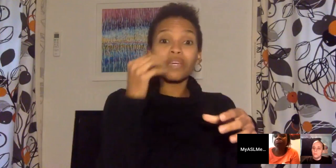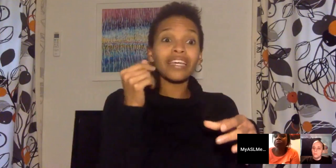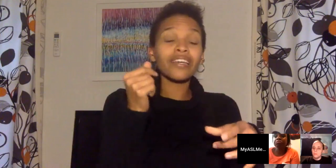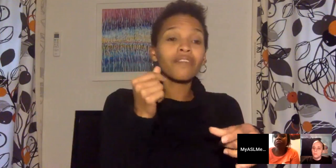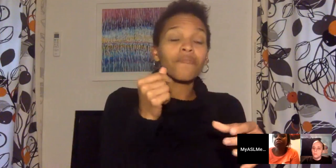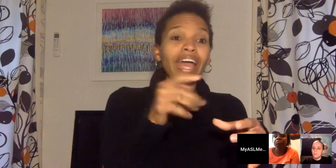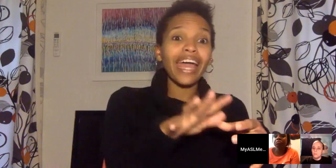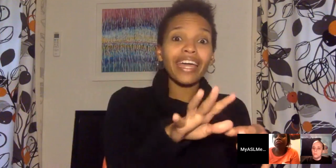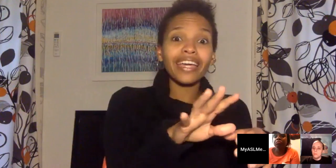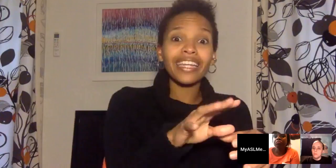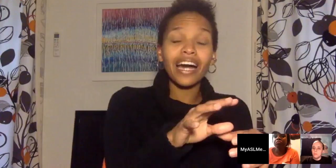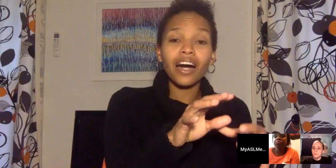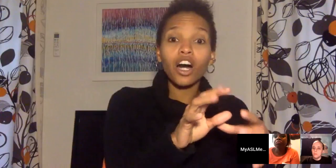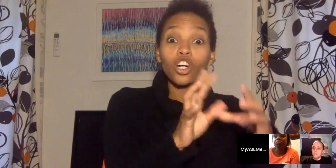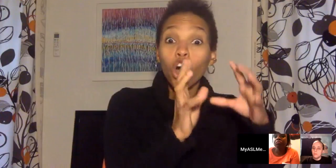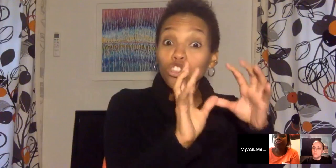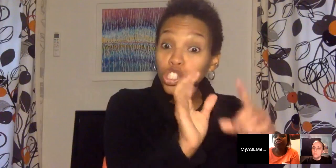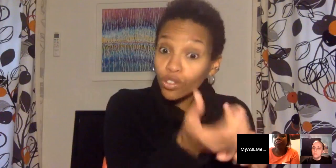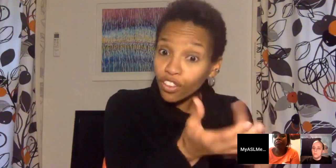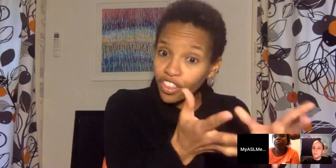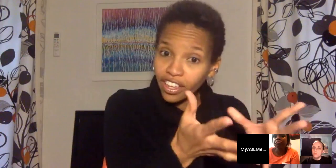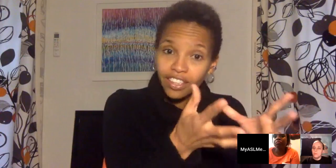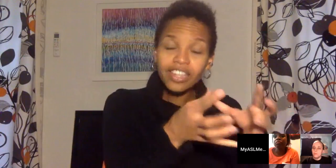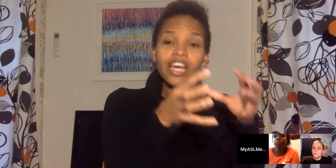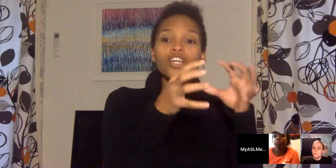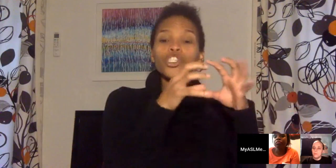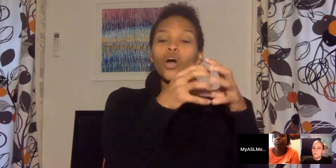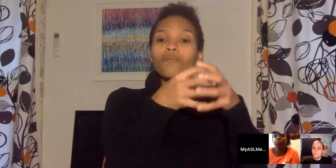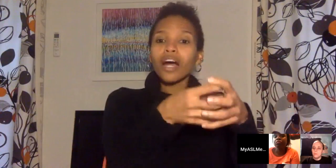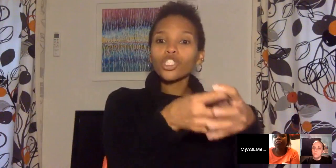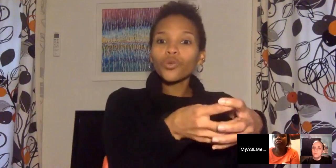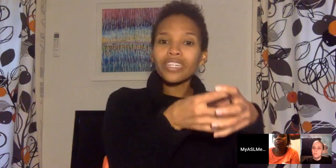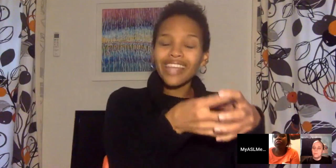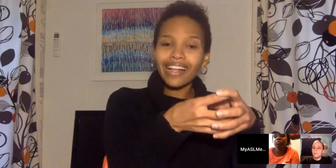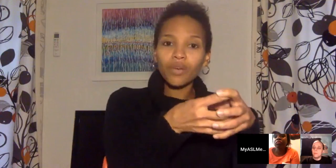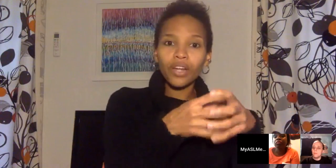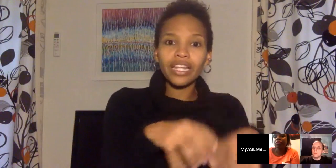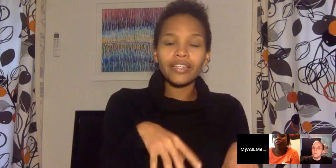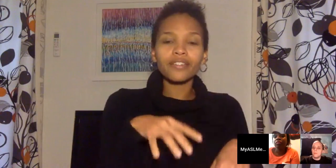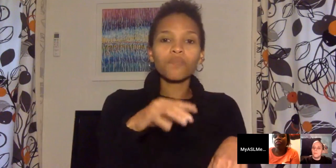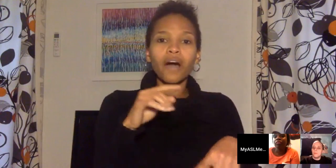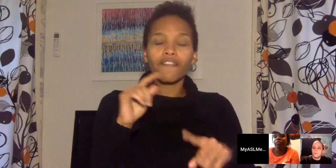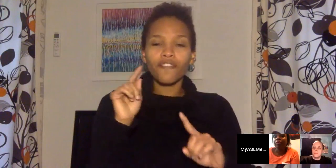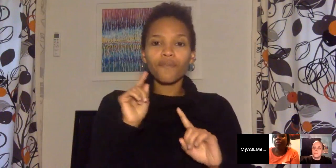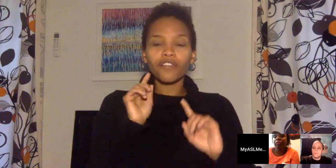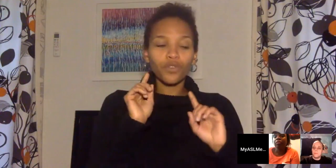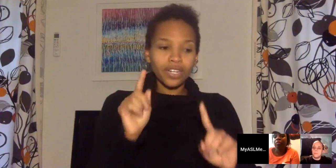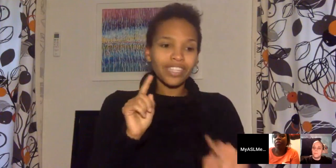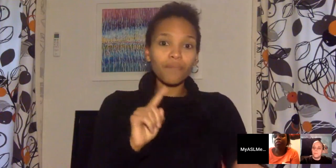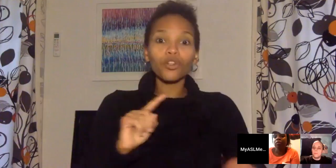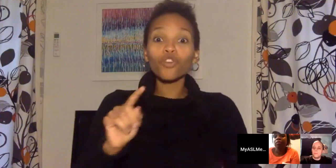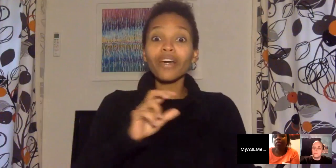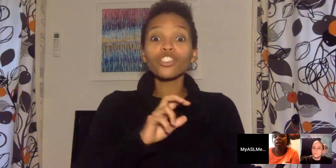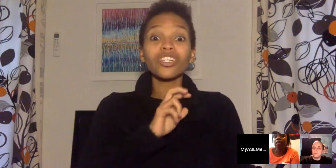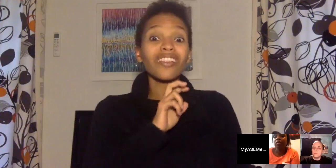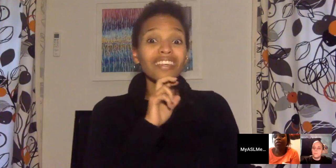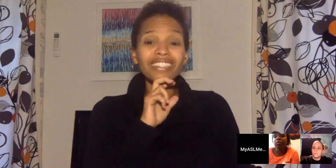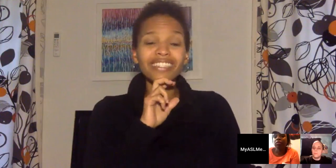be a cultural thing. So I'm not sure exactly what it is, but for example, you mentioned this